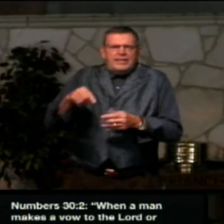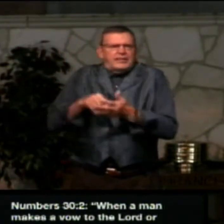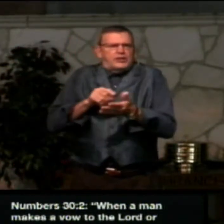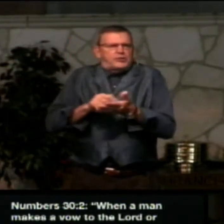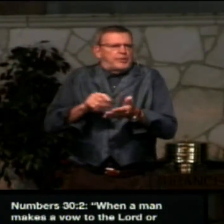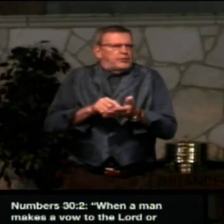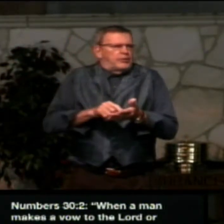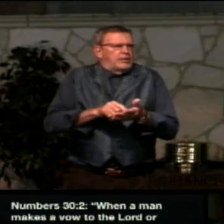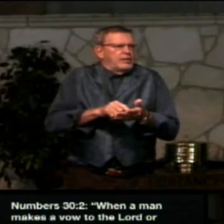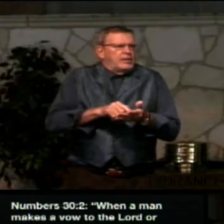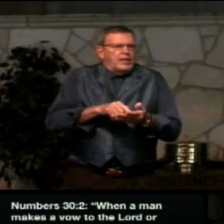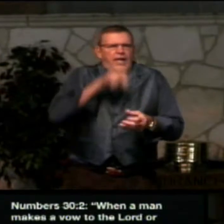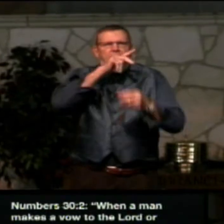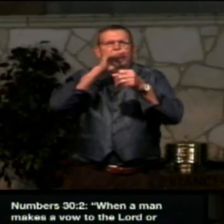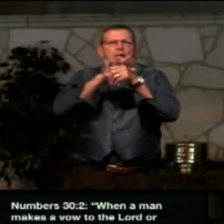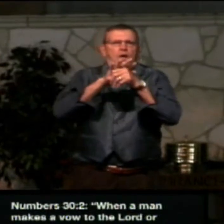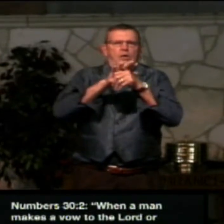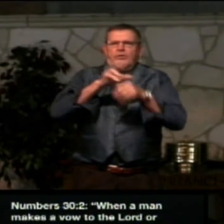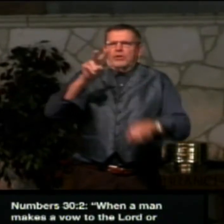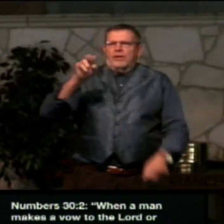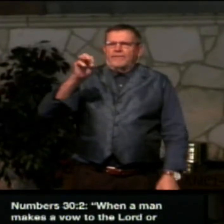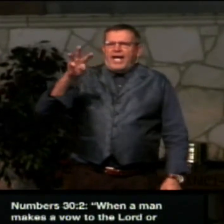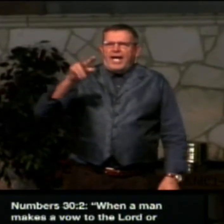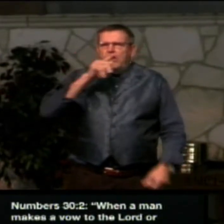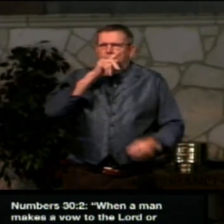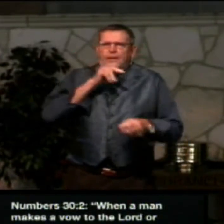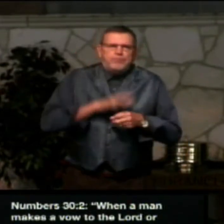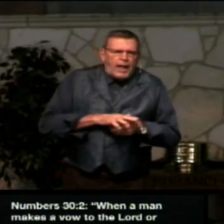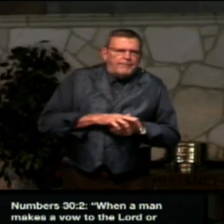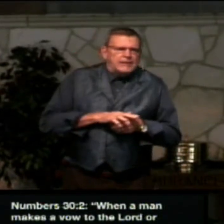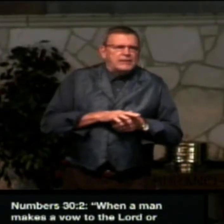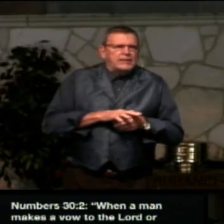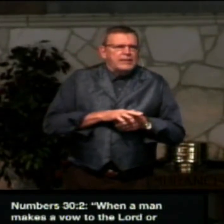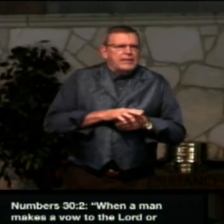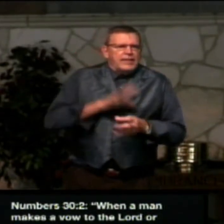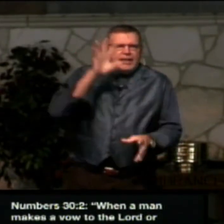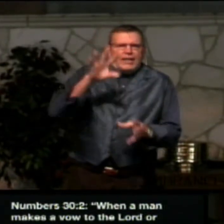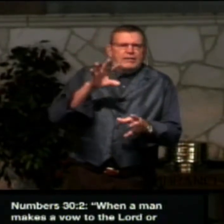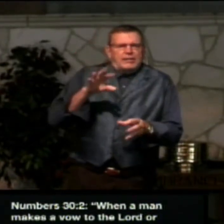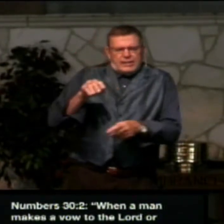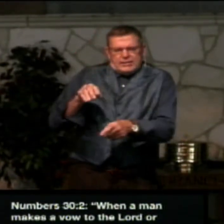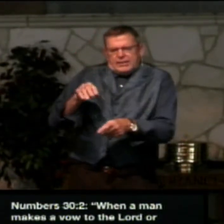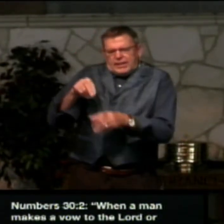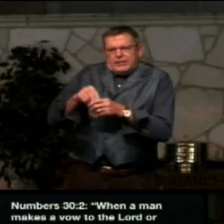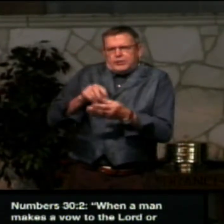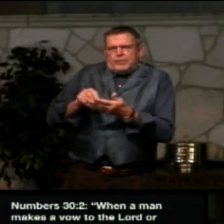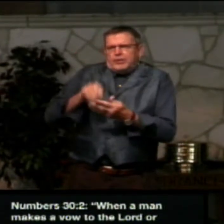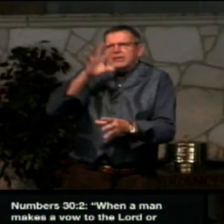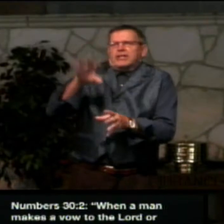And in this scripture, an oath or a vow or a promise